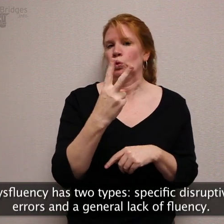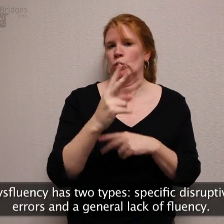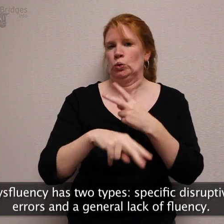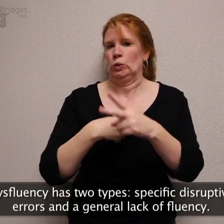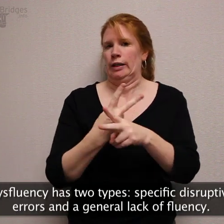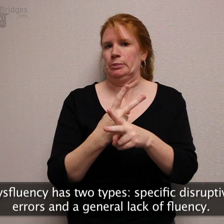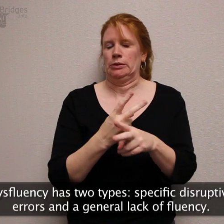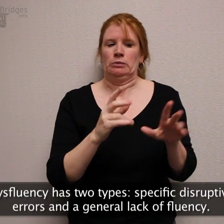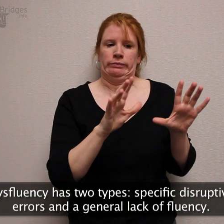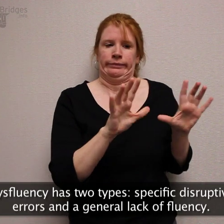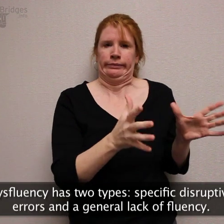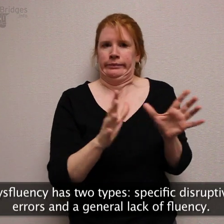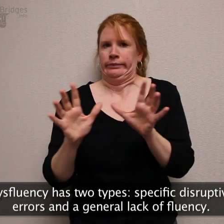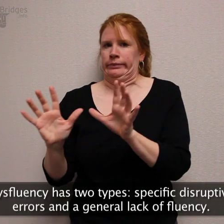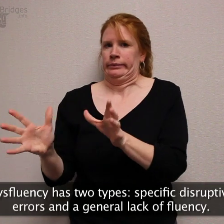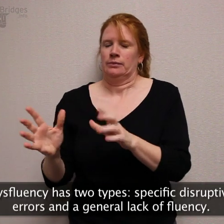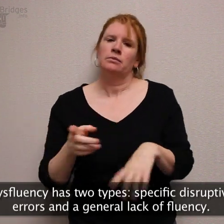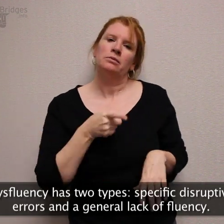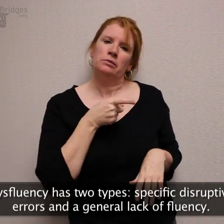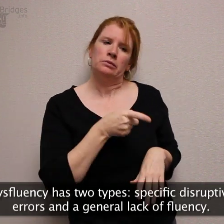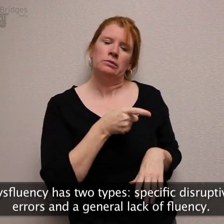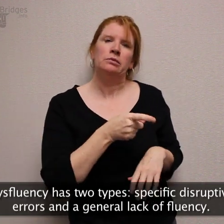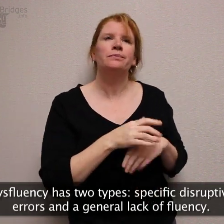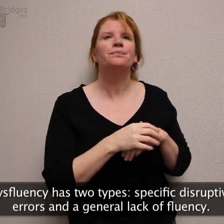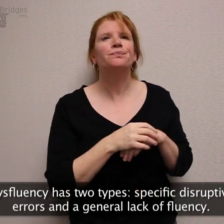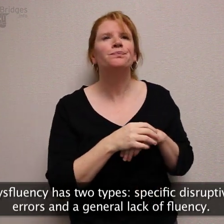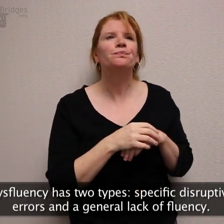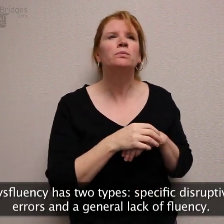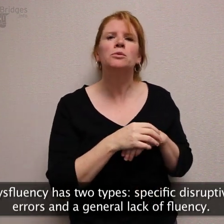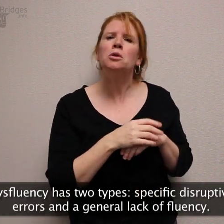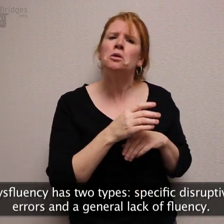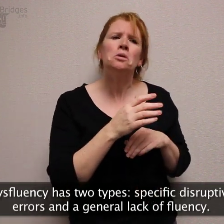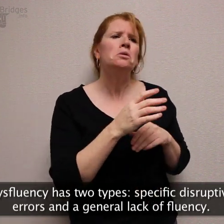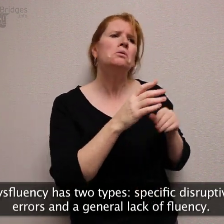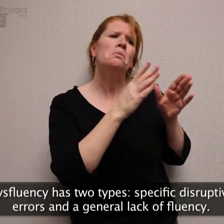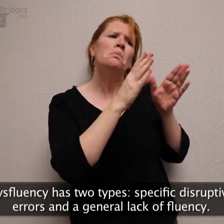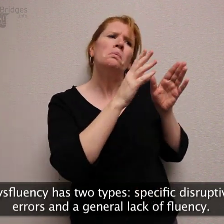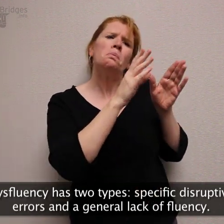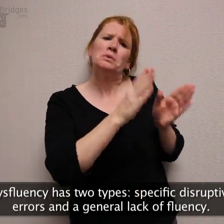specific disruptive errors and a general lack of fluency.